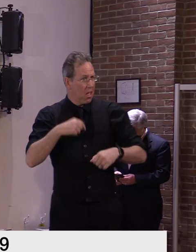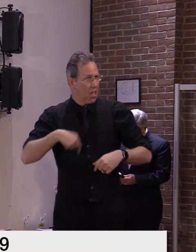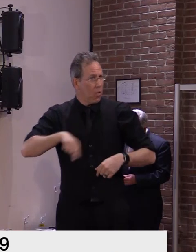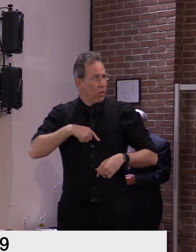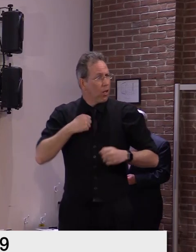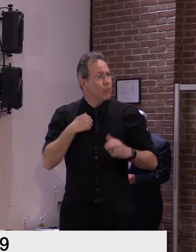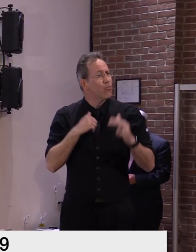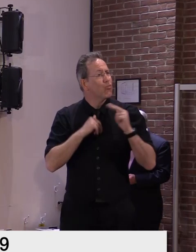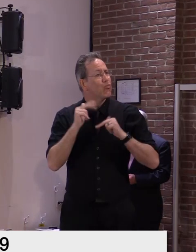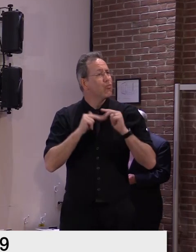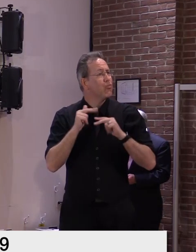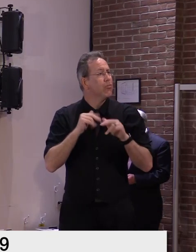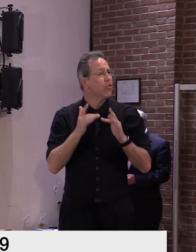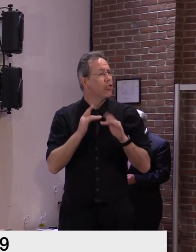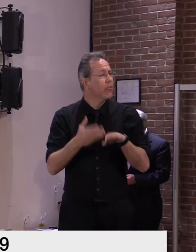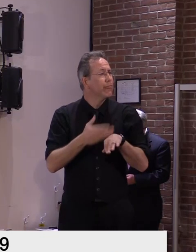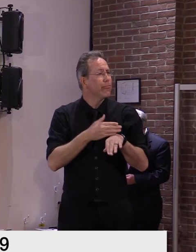broadband.